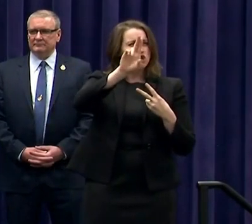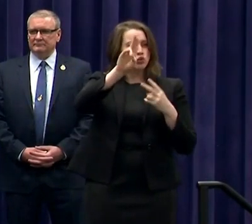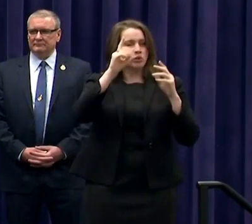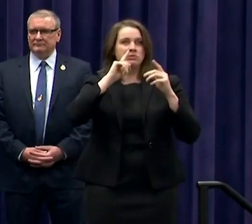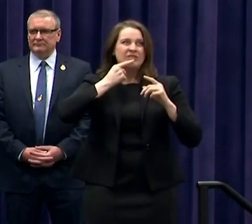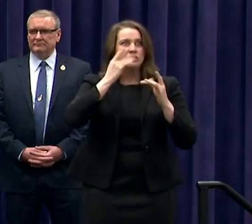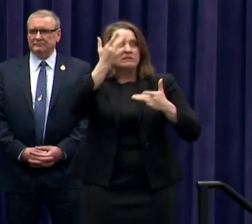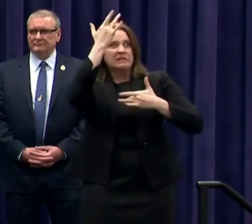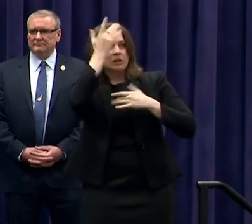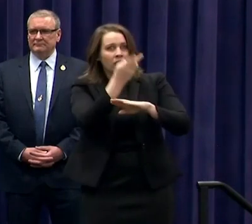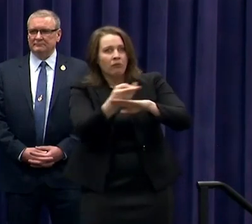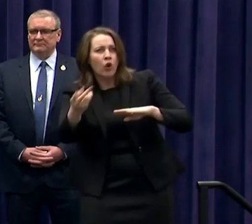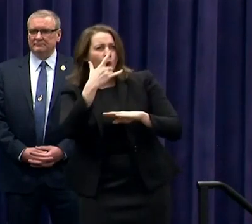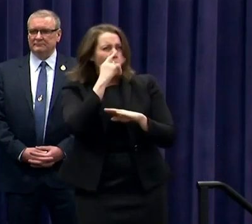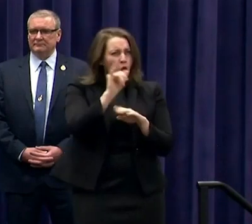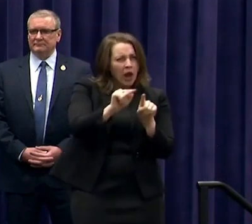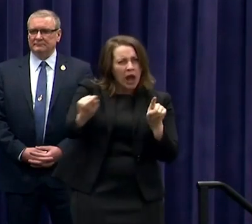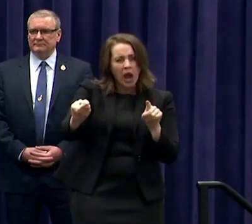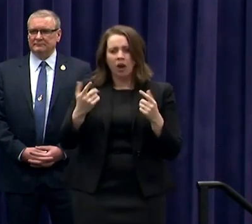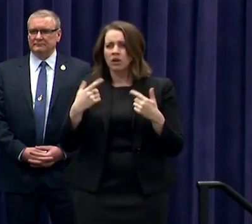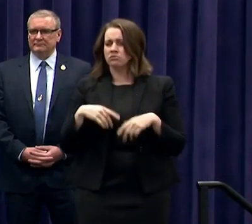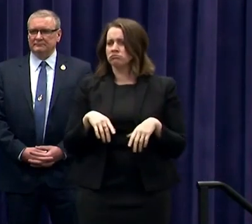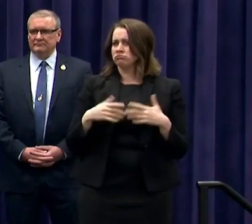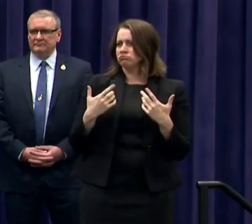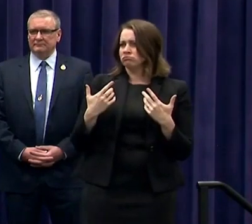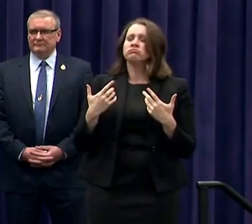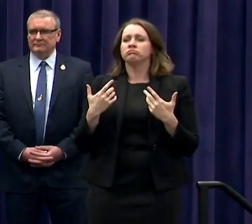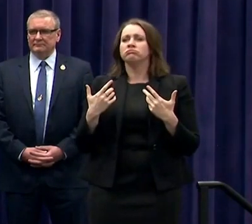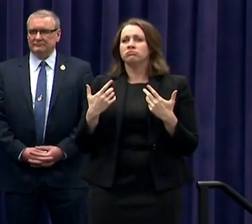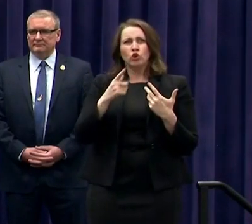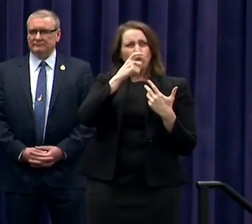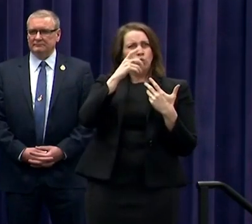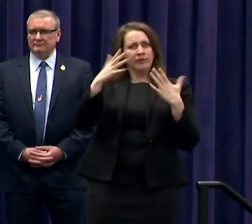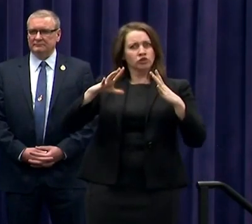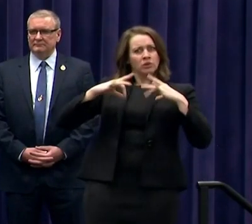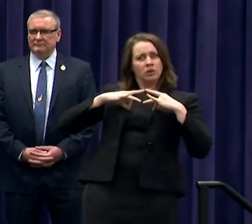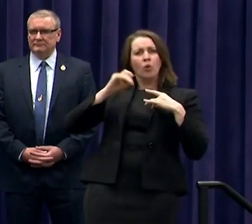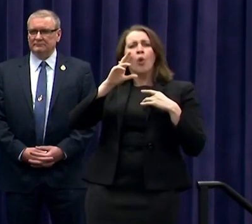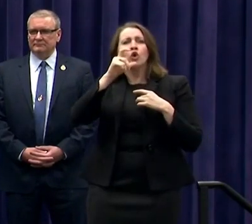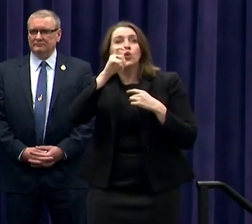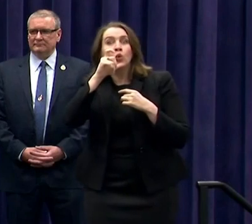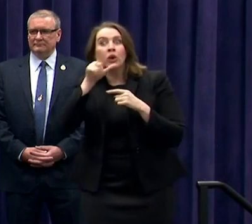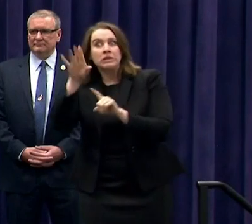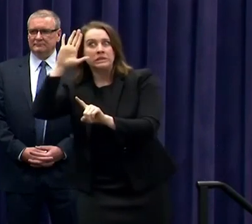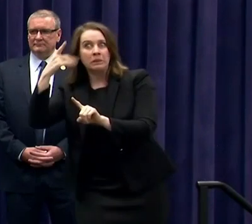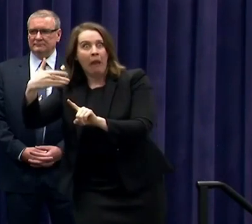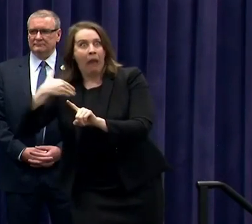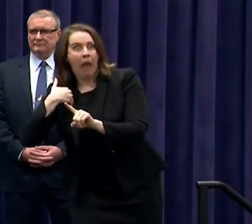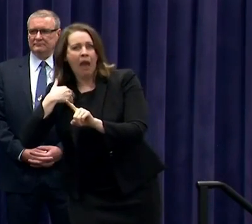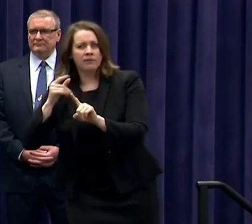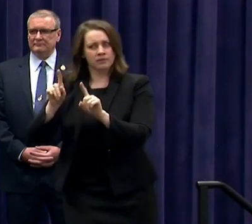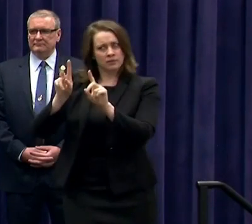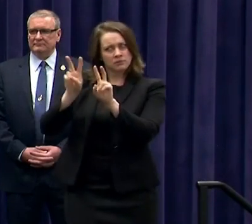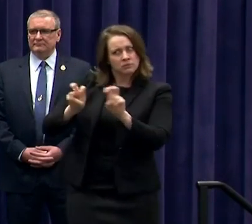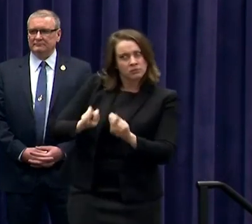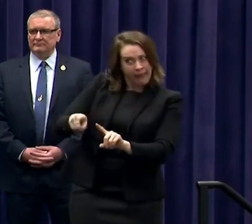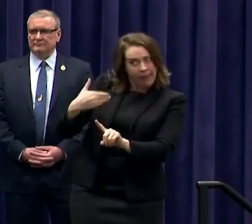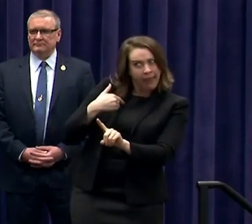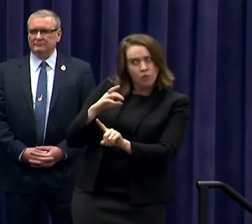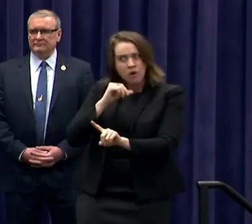who have the virus or are pending under investigation. We also want to make sure